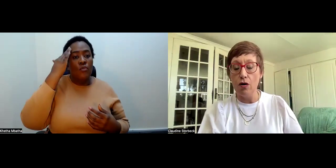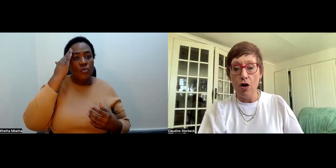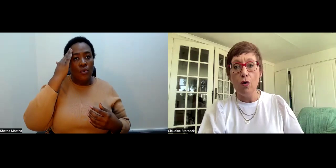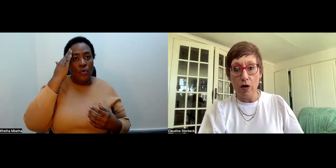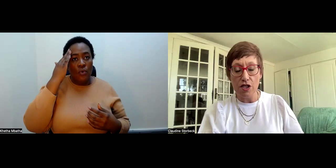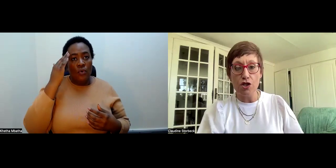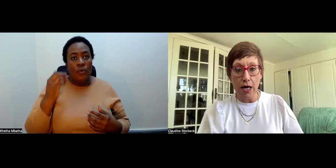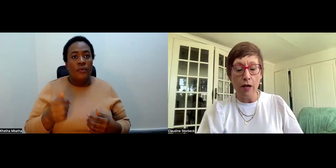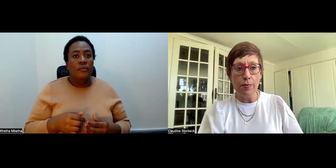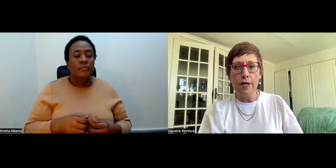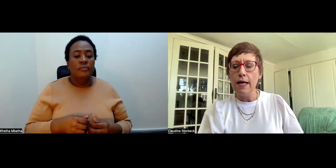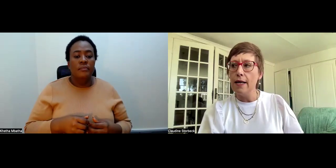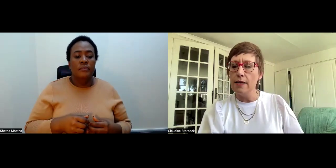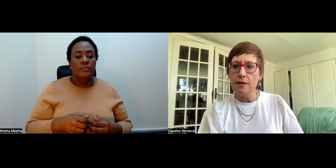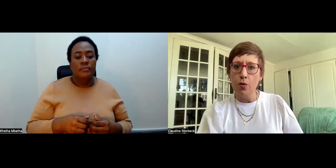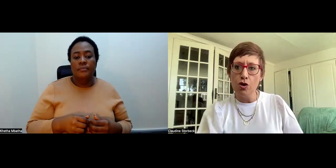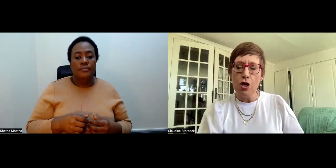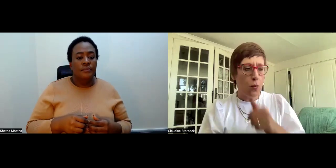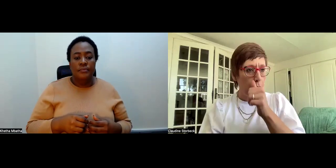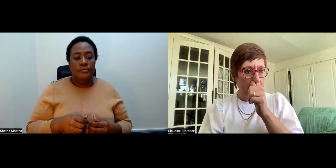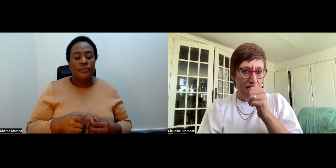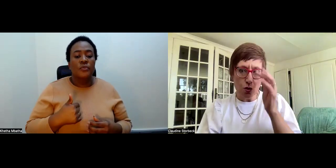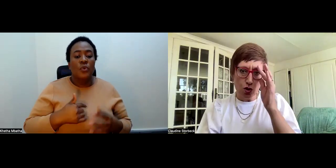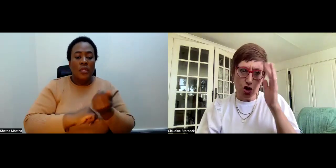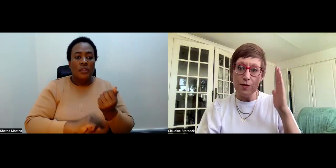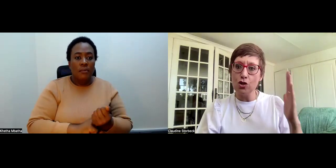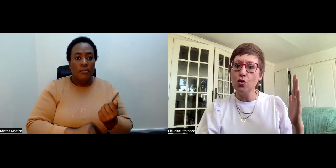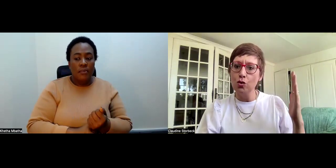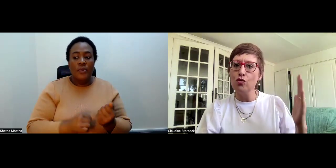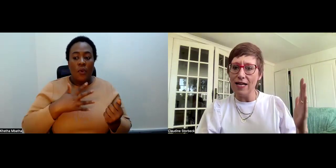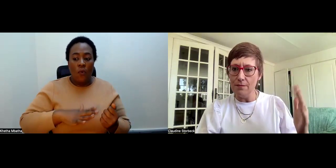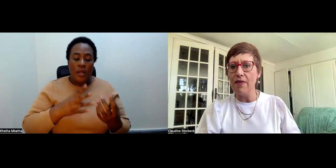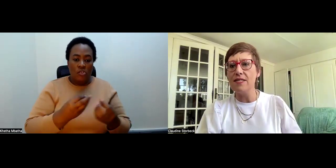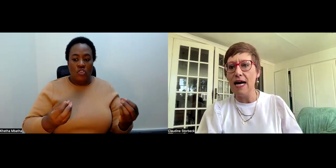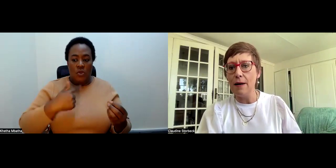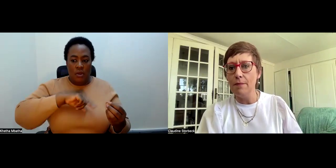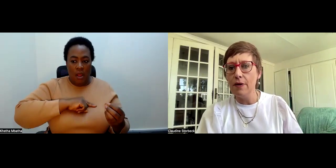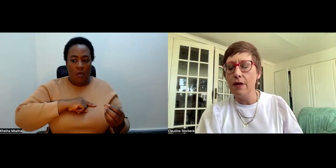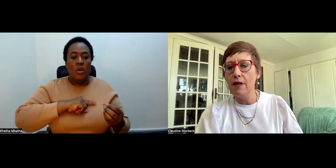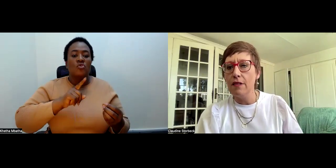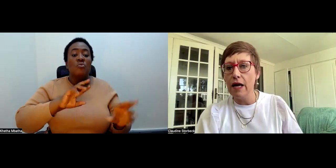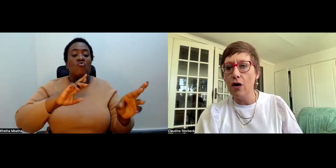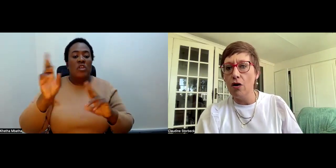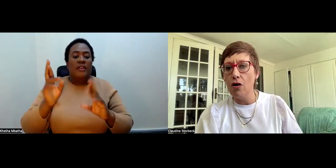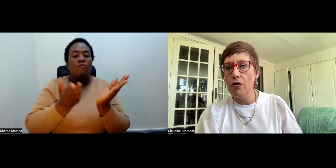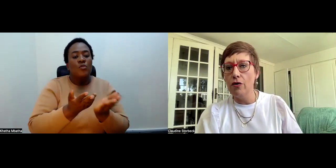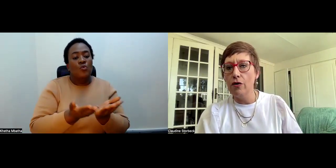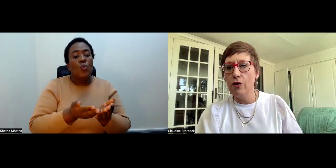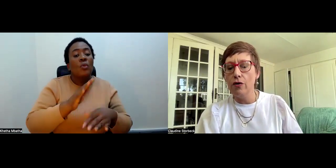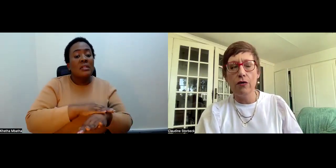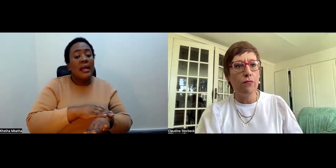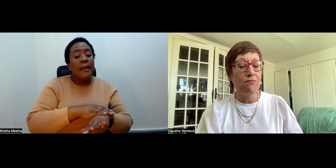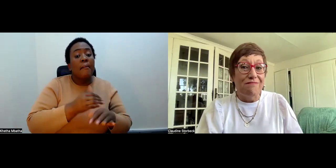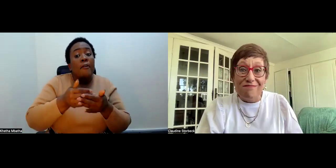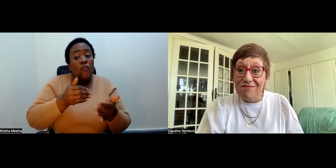definitely are wanting to help and support. We want our children to be school ready by the time they are